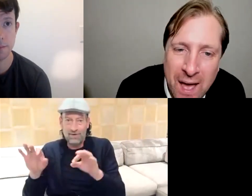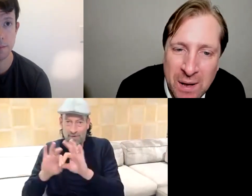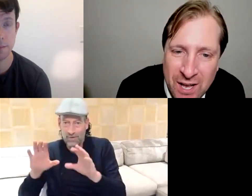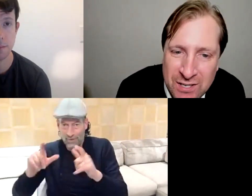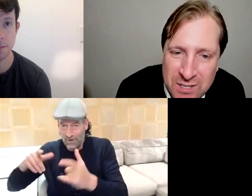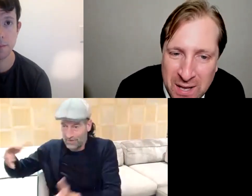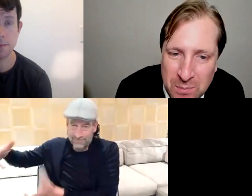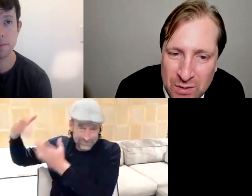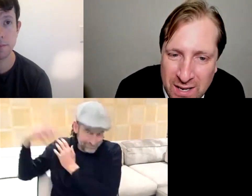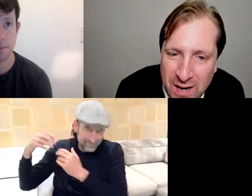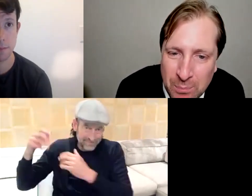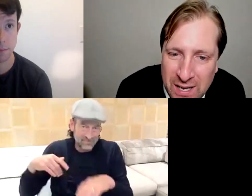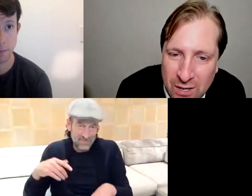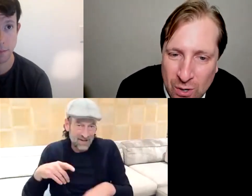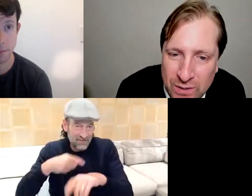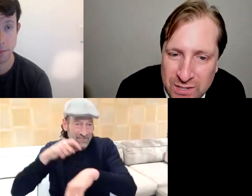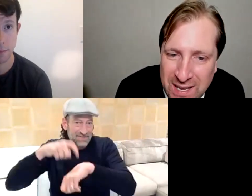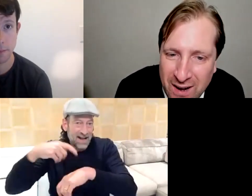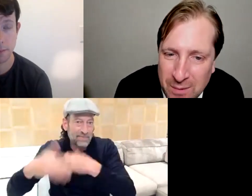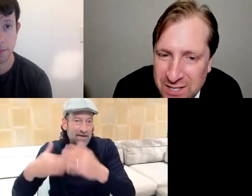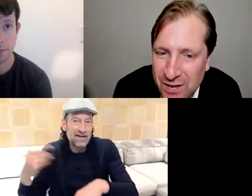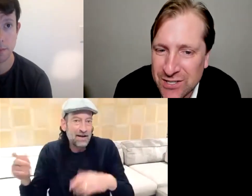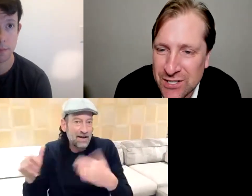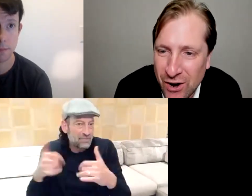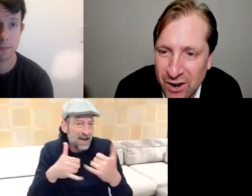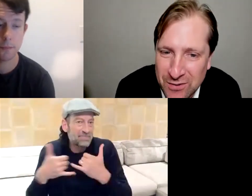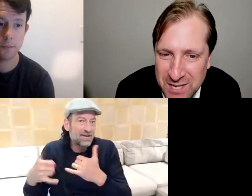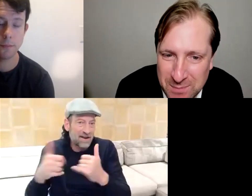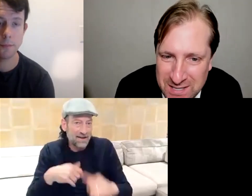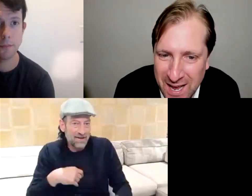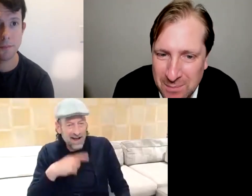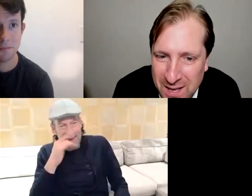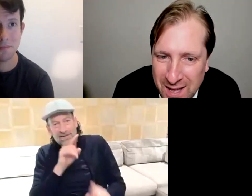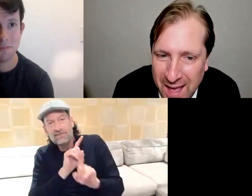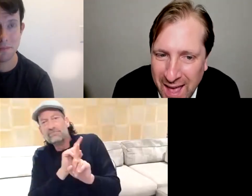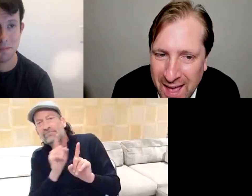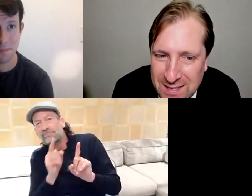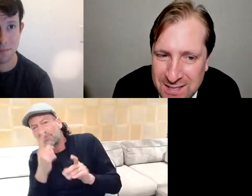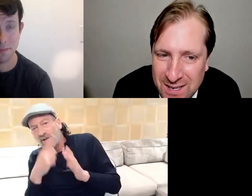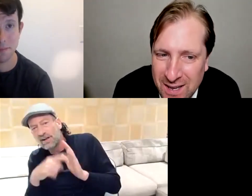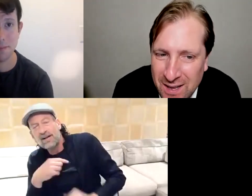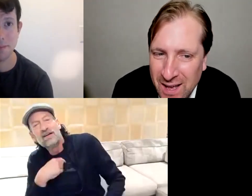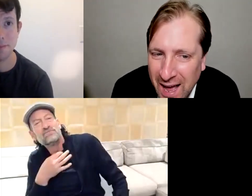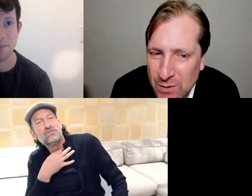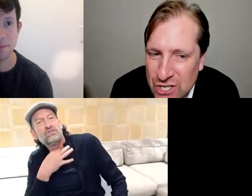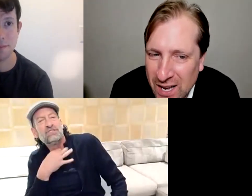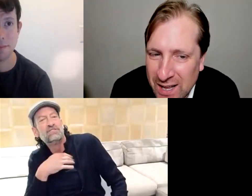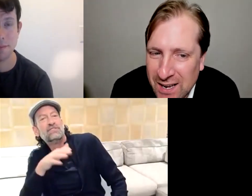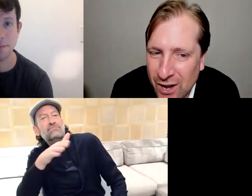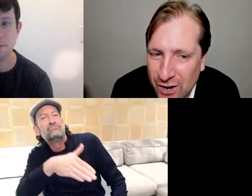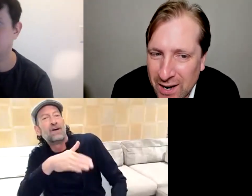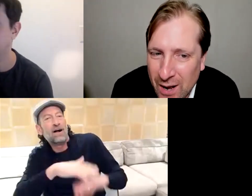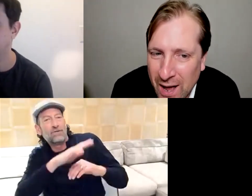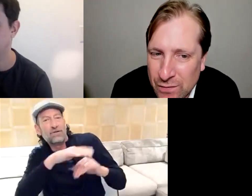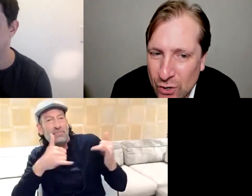oh yeah, my daughter's playing music, and I'm playing it cool. And so I carry my daughter's guitar from time to time, and I would check in